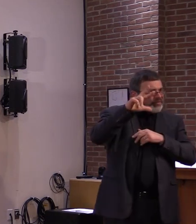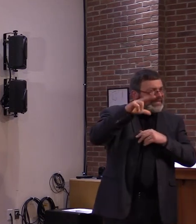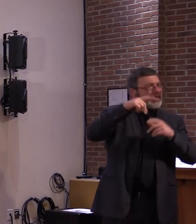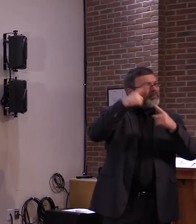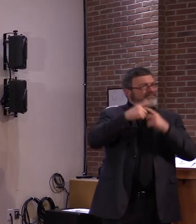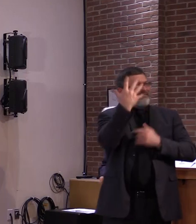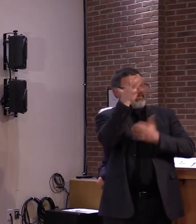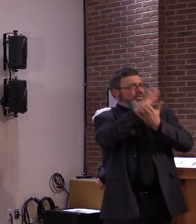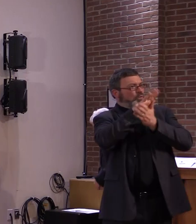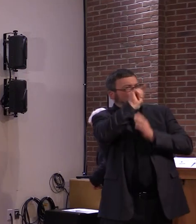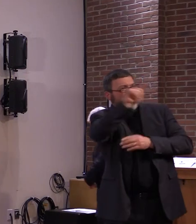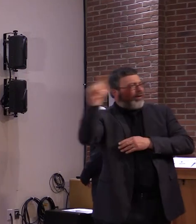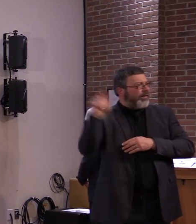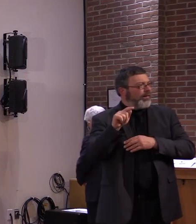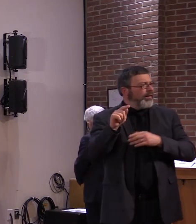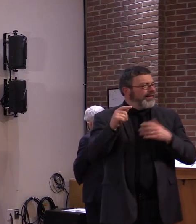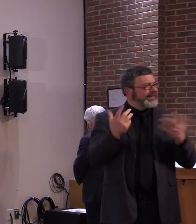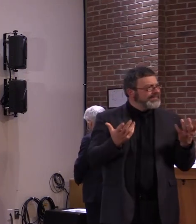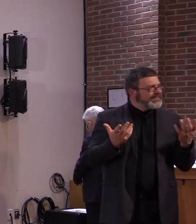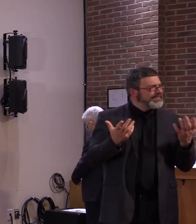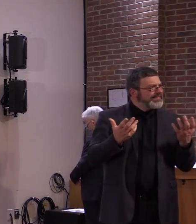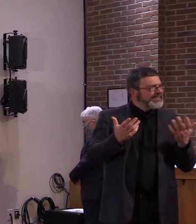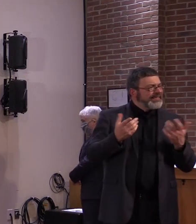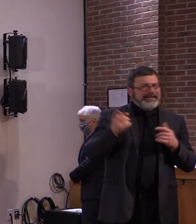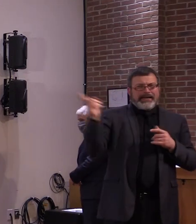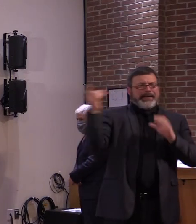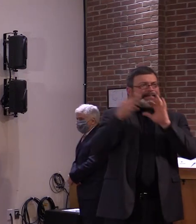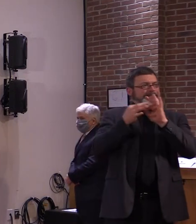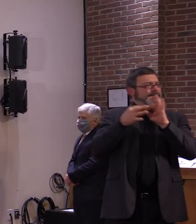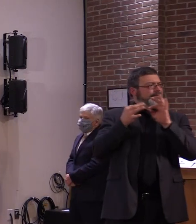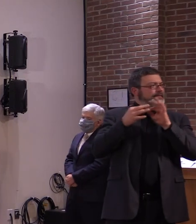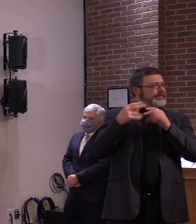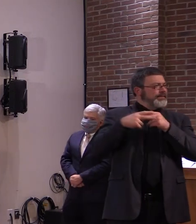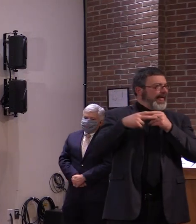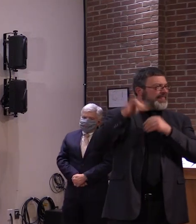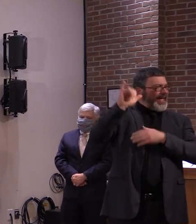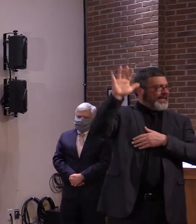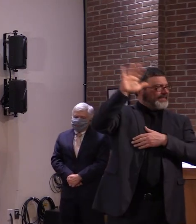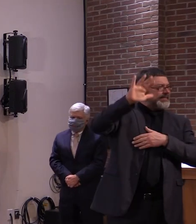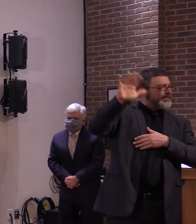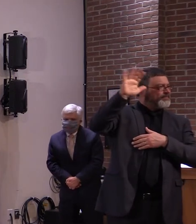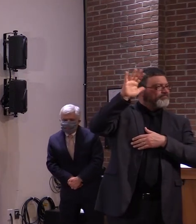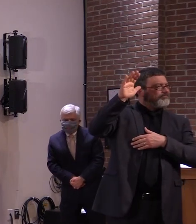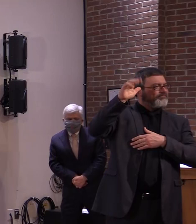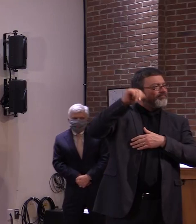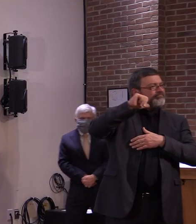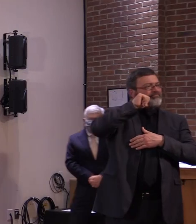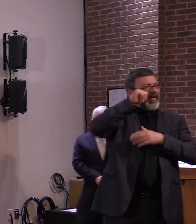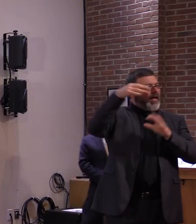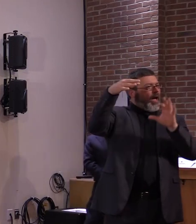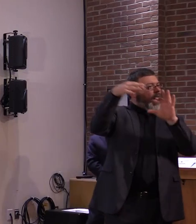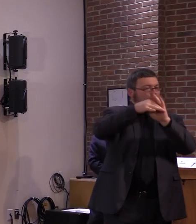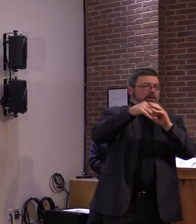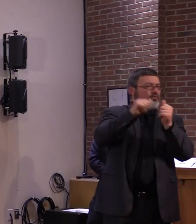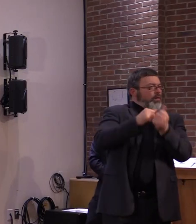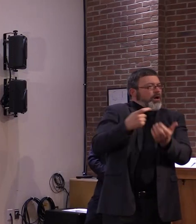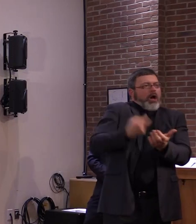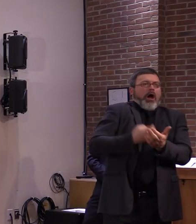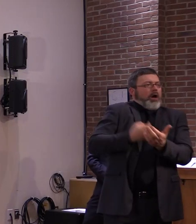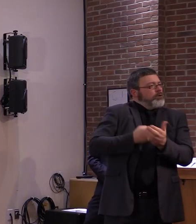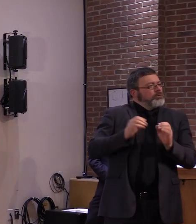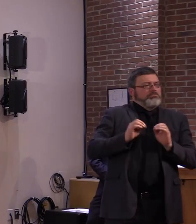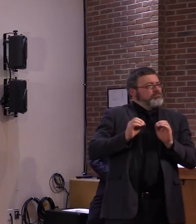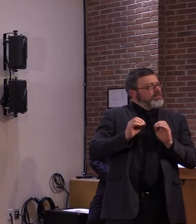at a recent conference, it was shown that the Kingdom counties weren't connected with the ice sports outbreak. So what do you think is